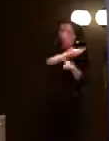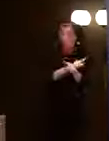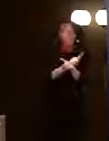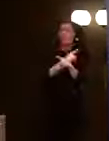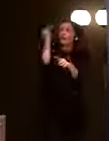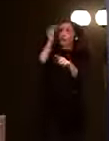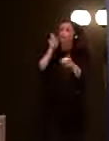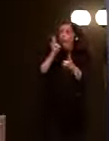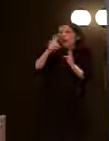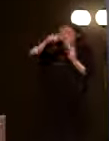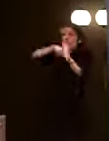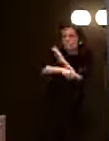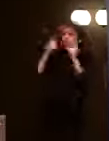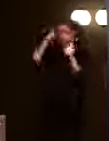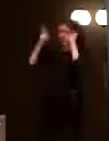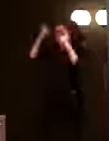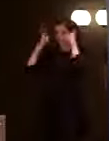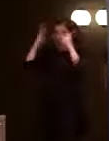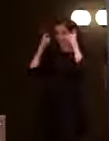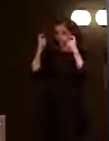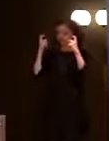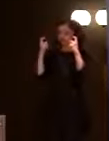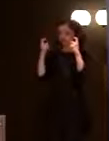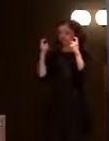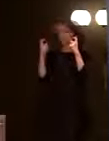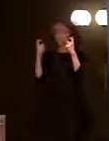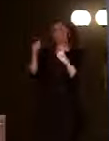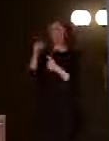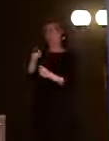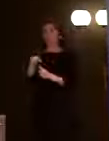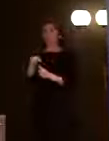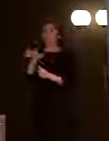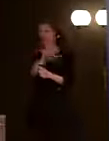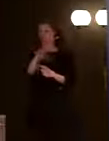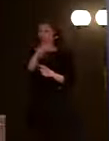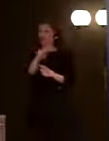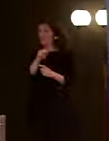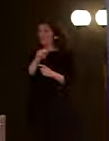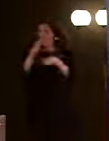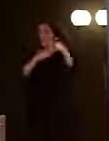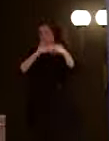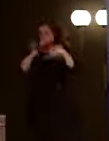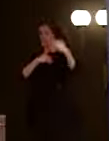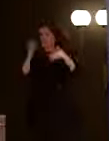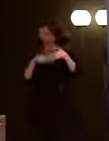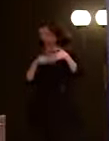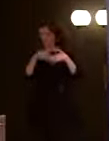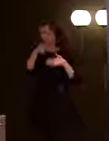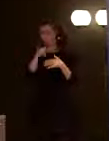thinking, but also deepen their content learning. The beauty of it is that you can use these strategies in